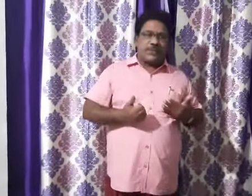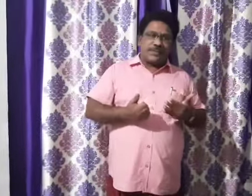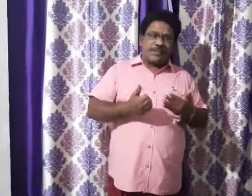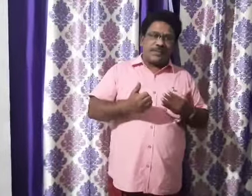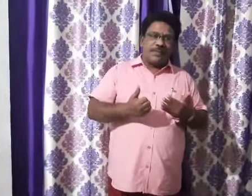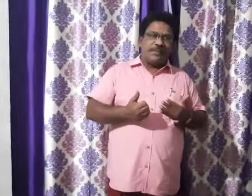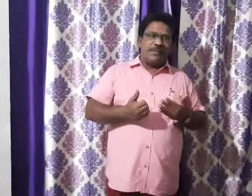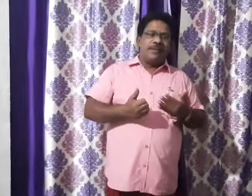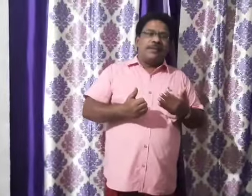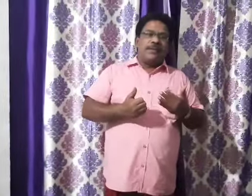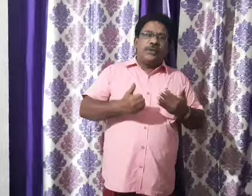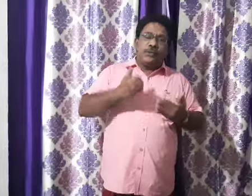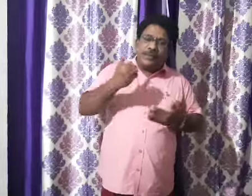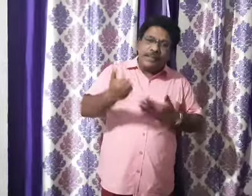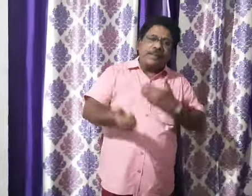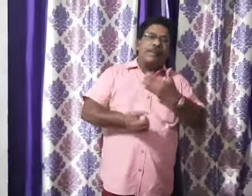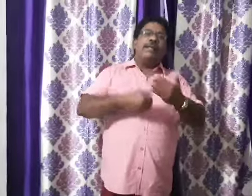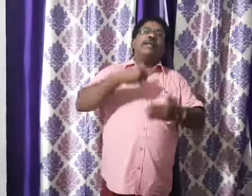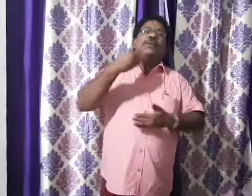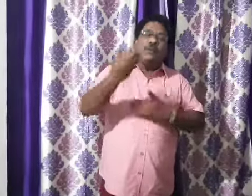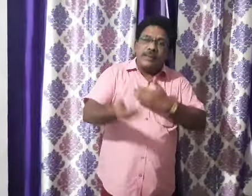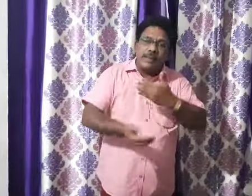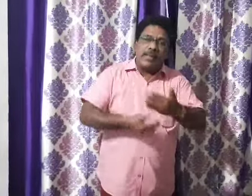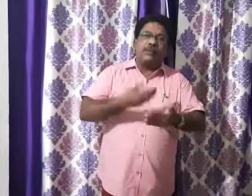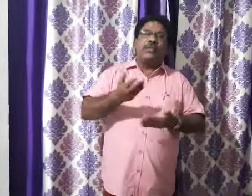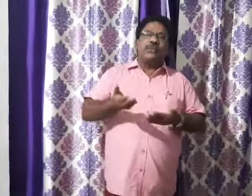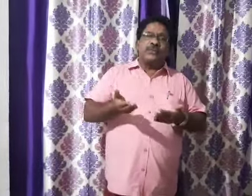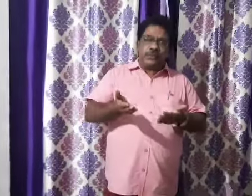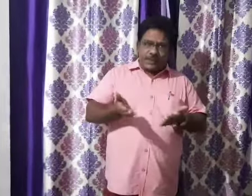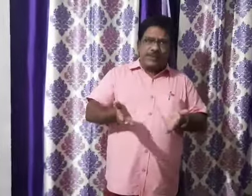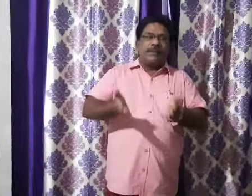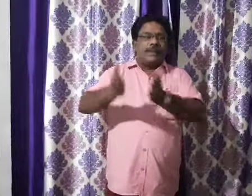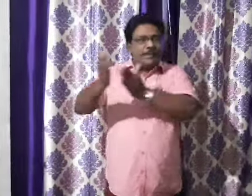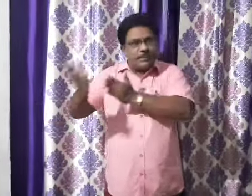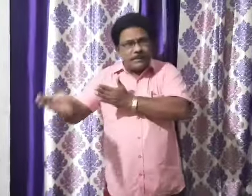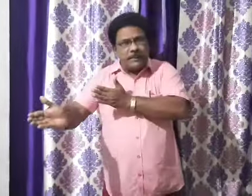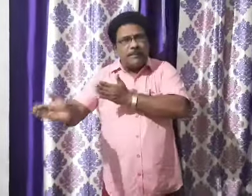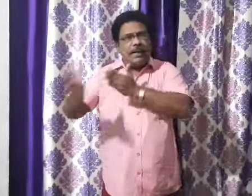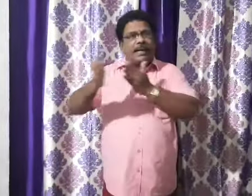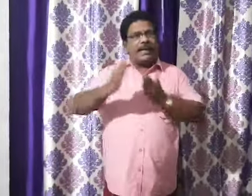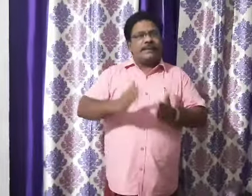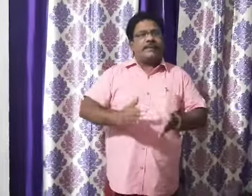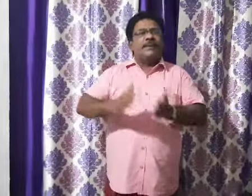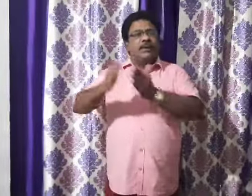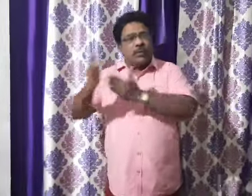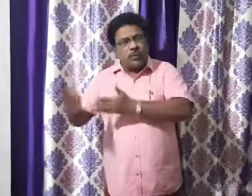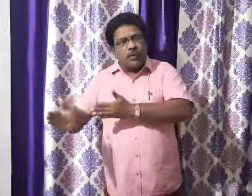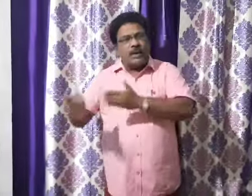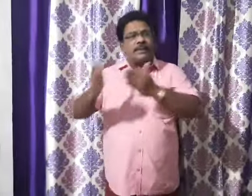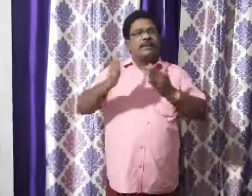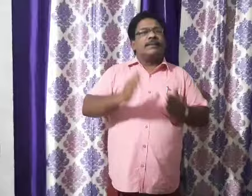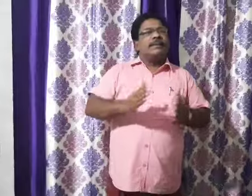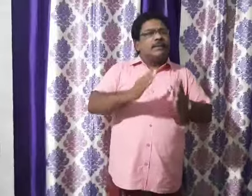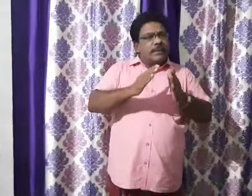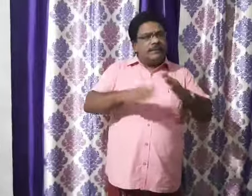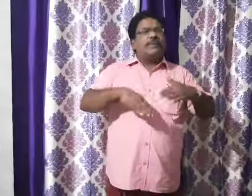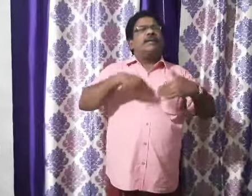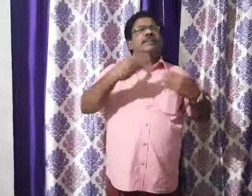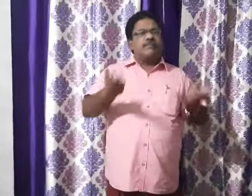resource. Using the natural resource, that is for example lands or water, the farmers